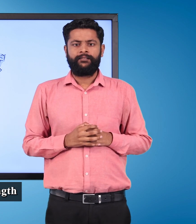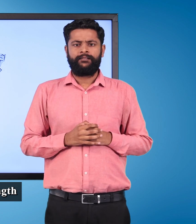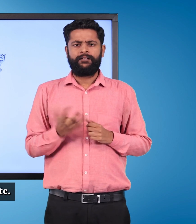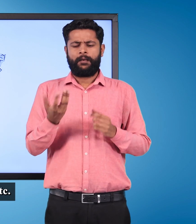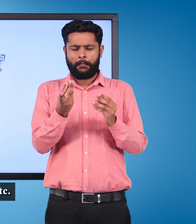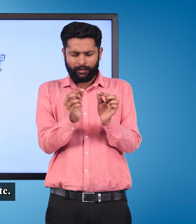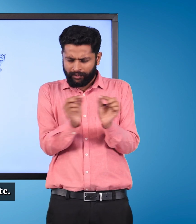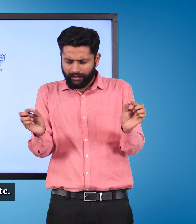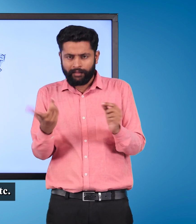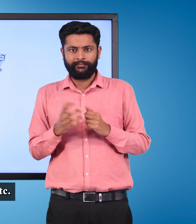area, etc.